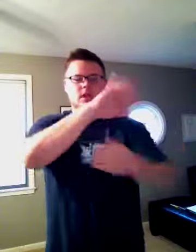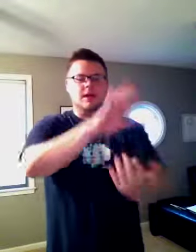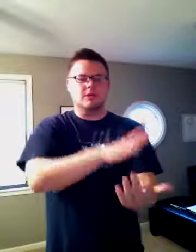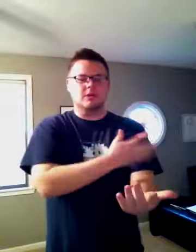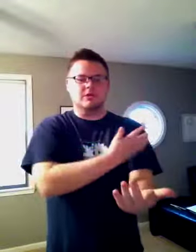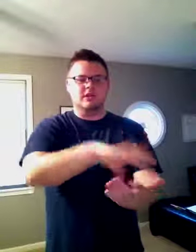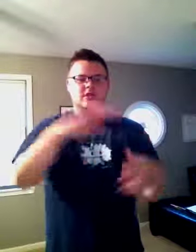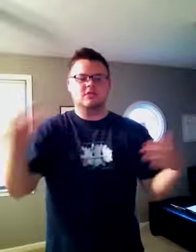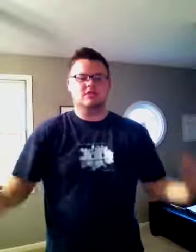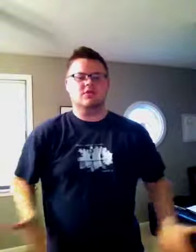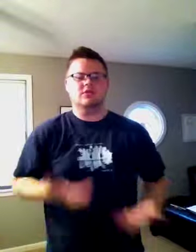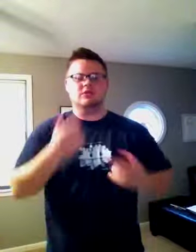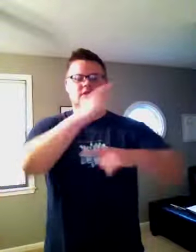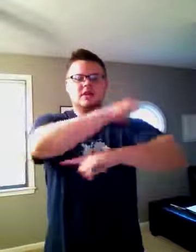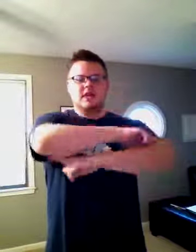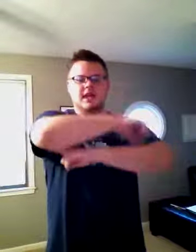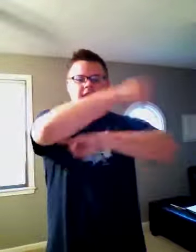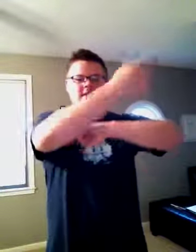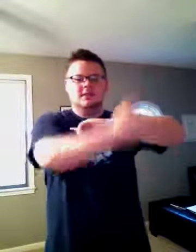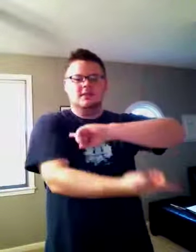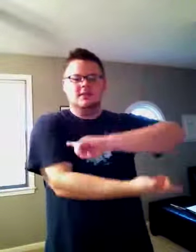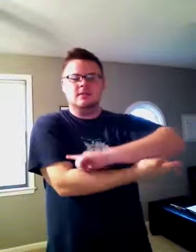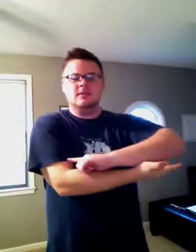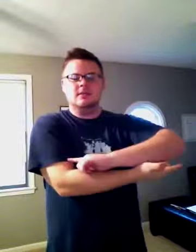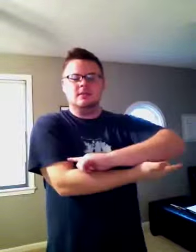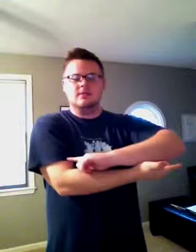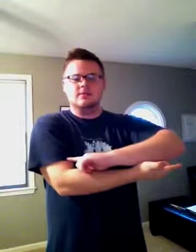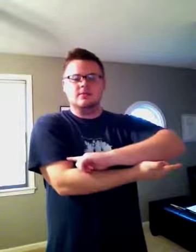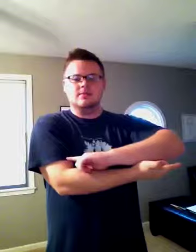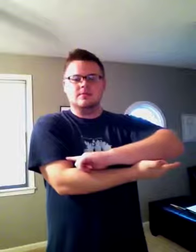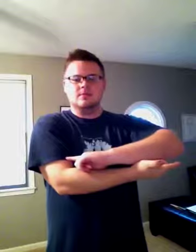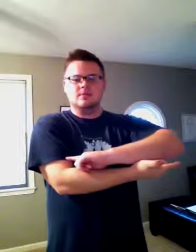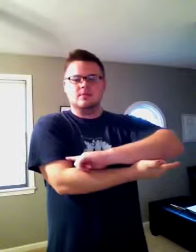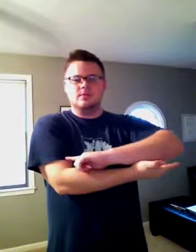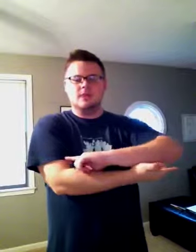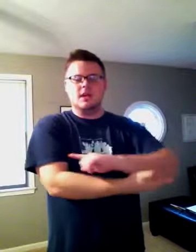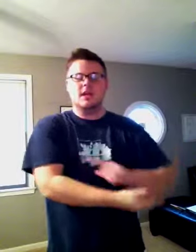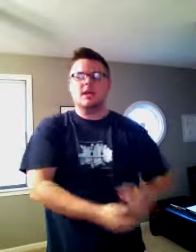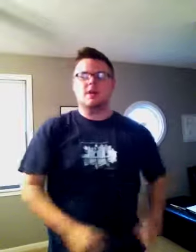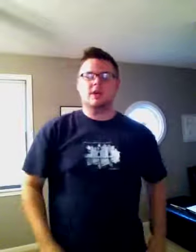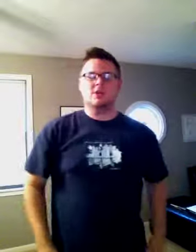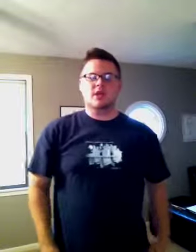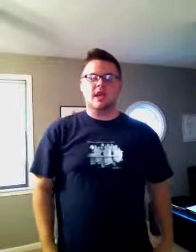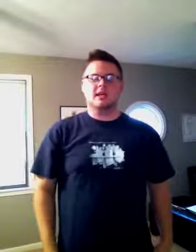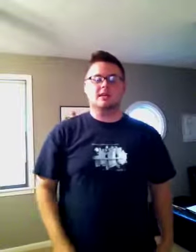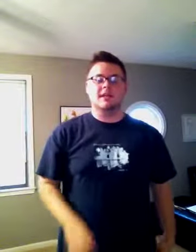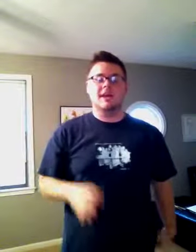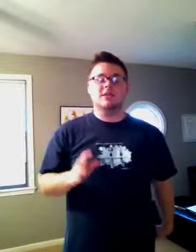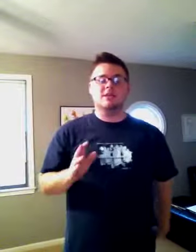And music fills the night. And when you can't contain the